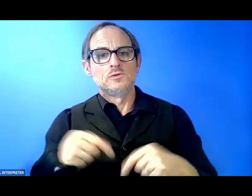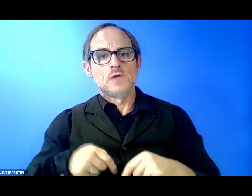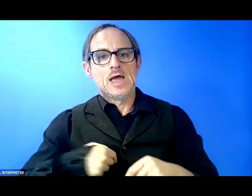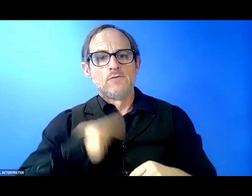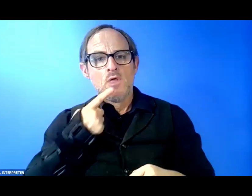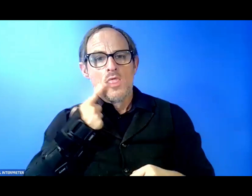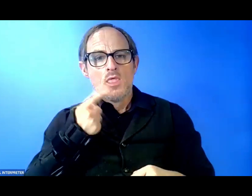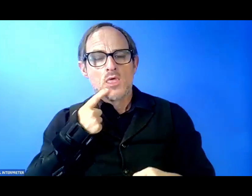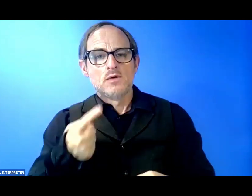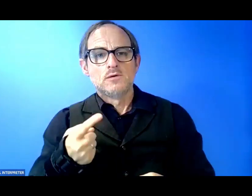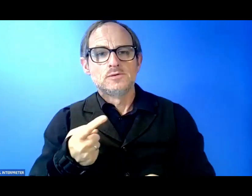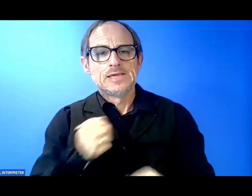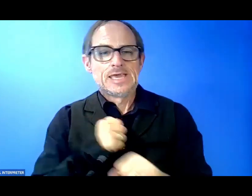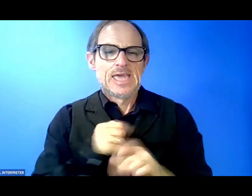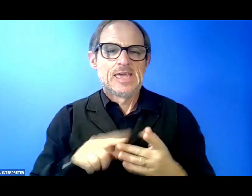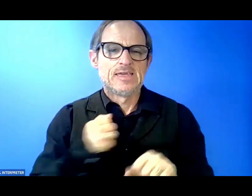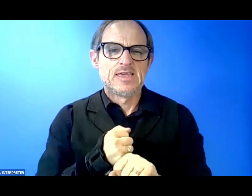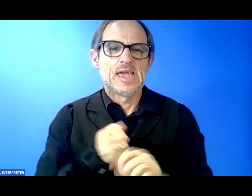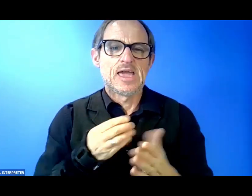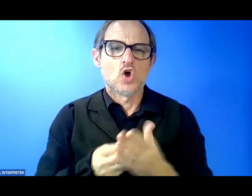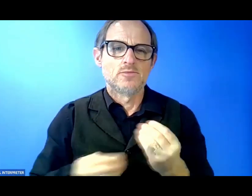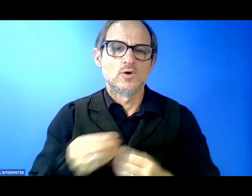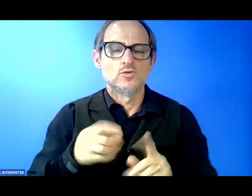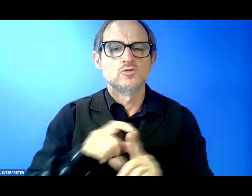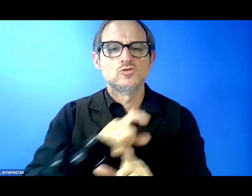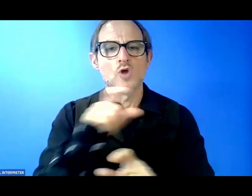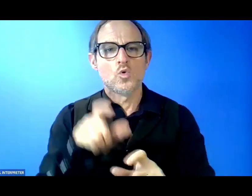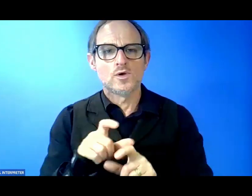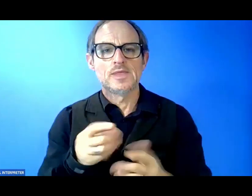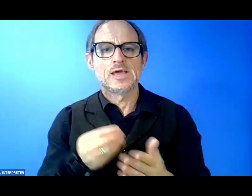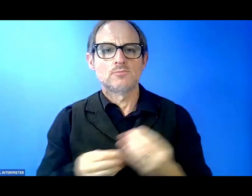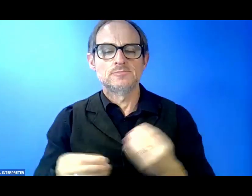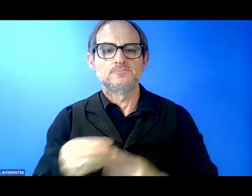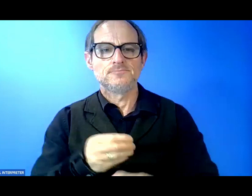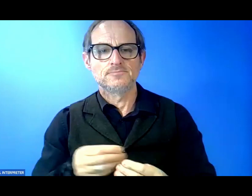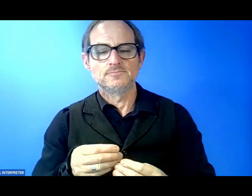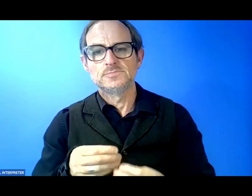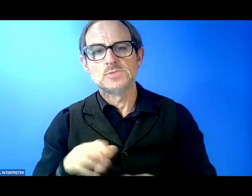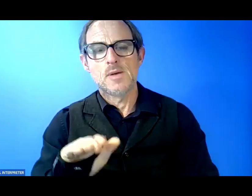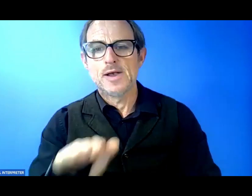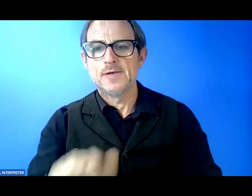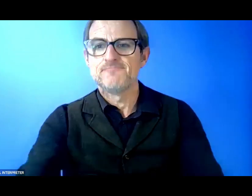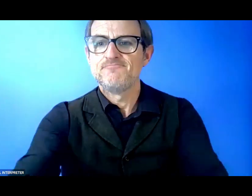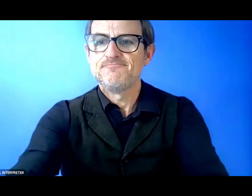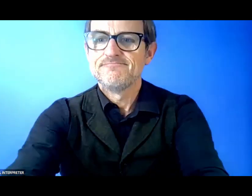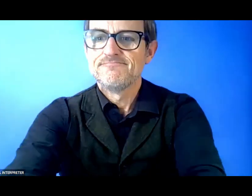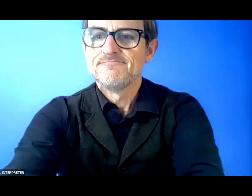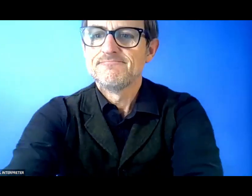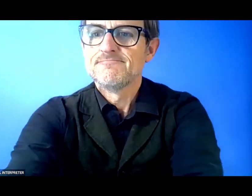gevrek economy of Doughnut Economy. So bye from Skopje, and thank you. Bye.